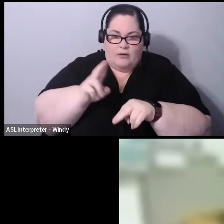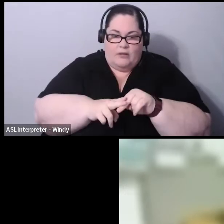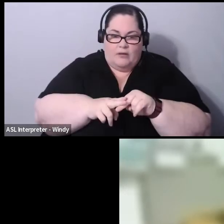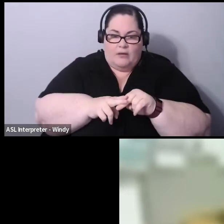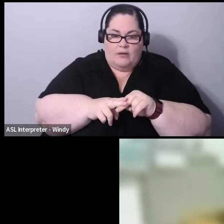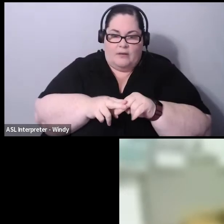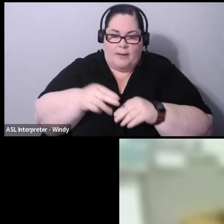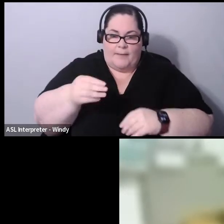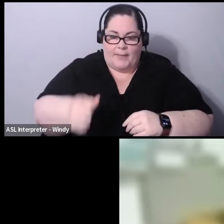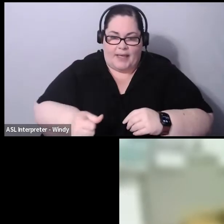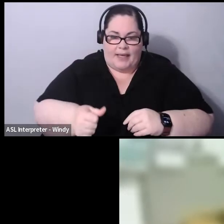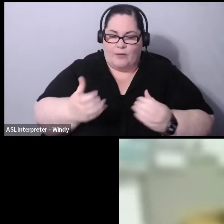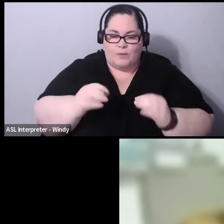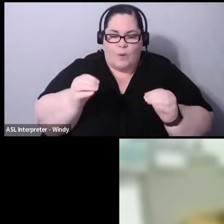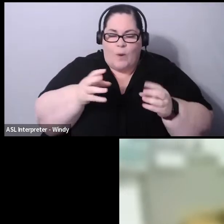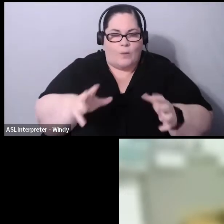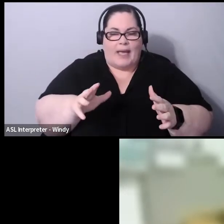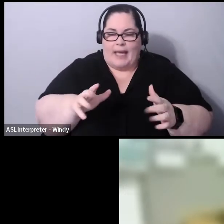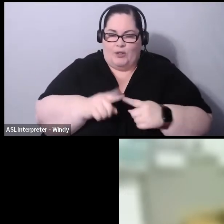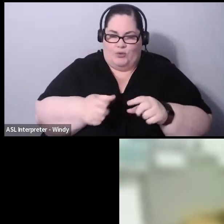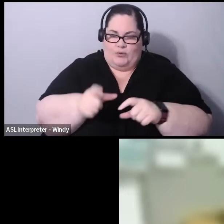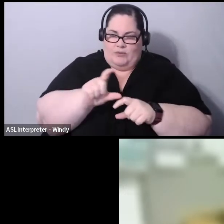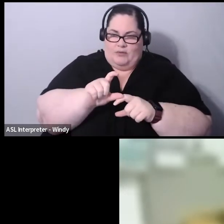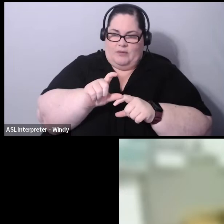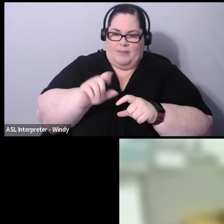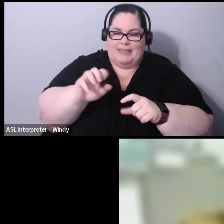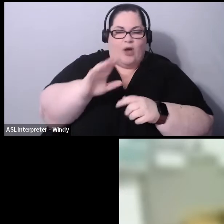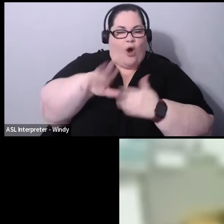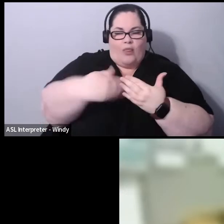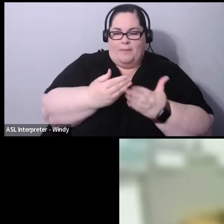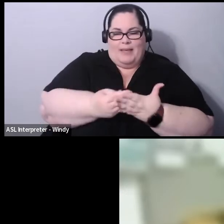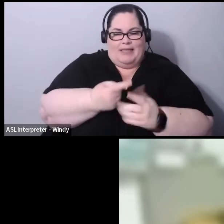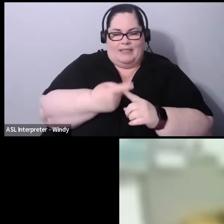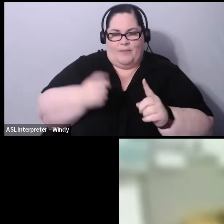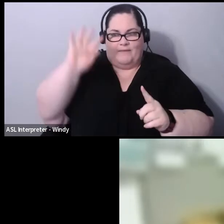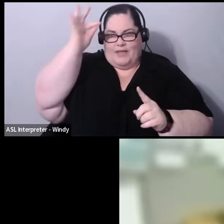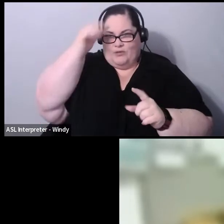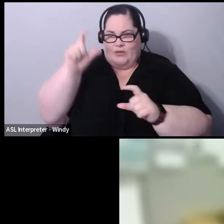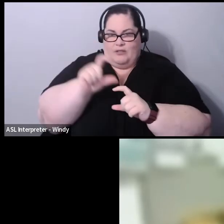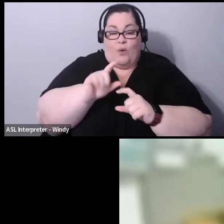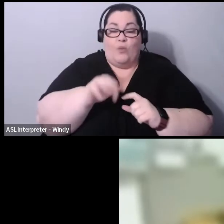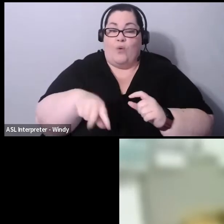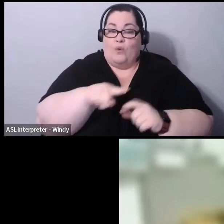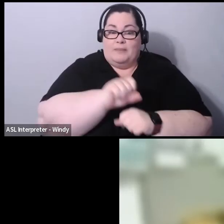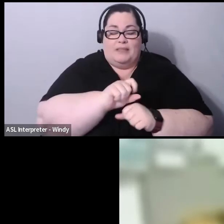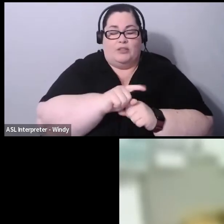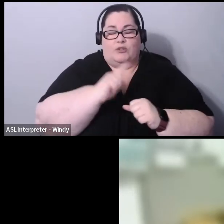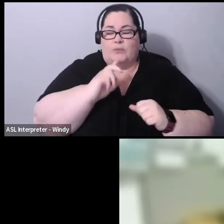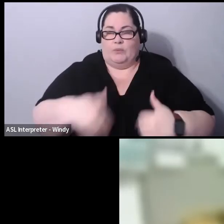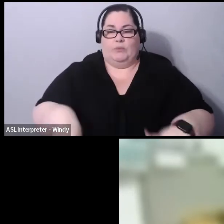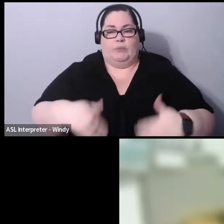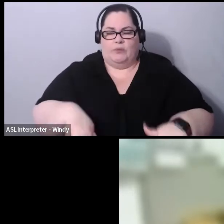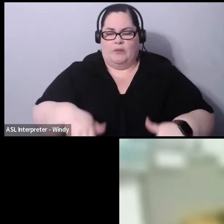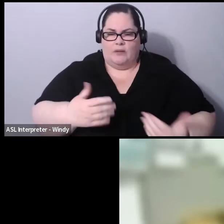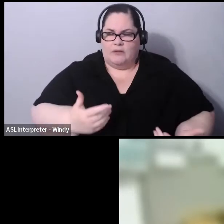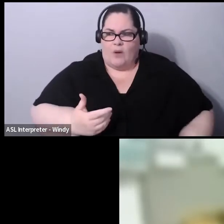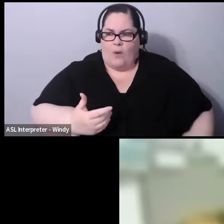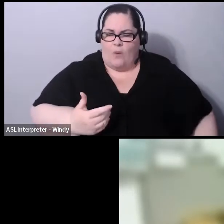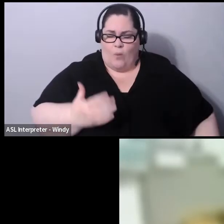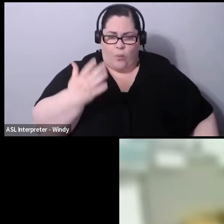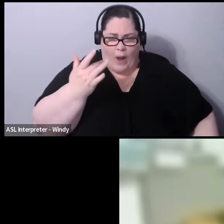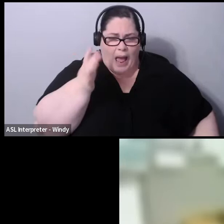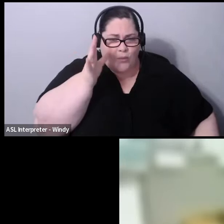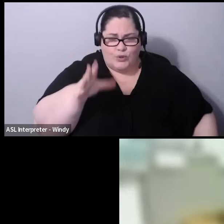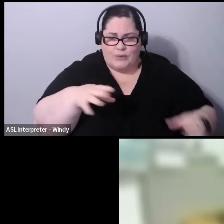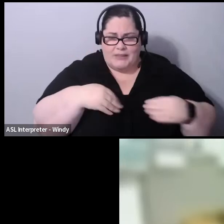funded. So those positions are really being squeezed. Why would you